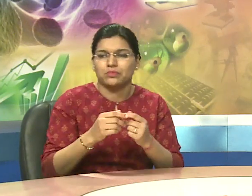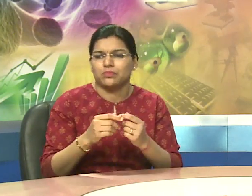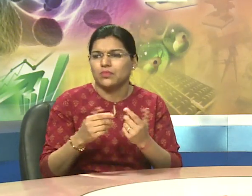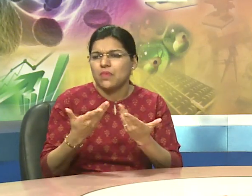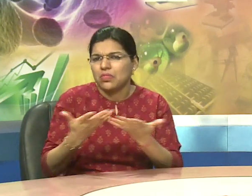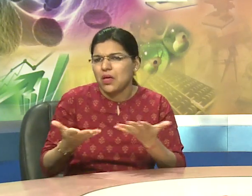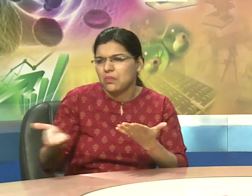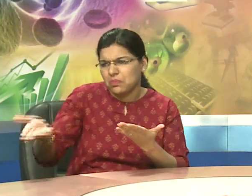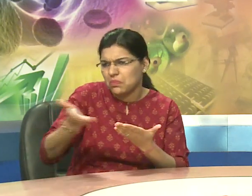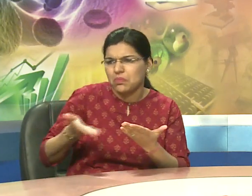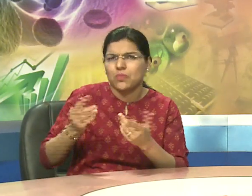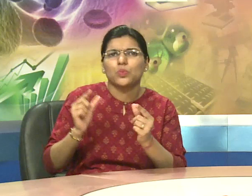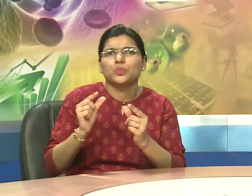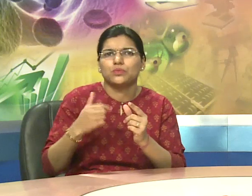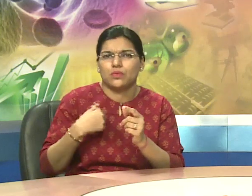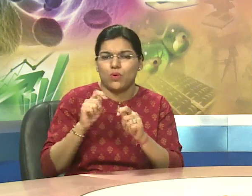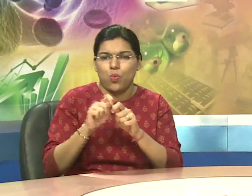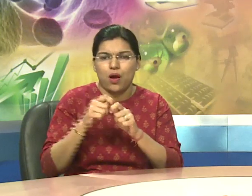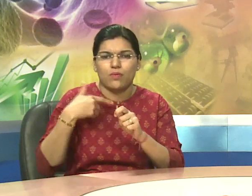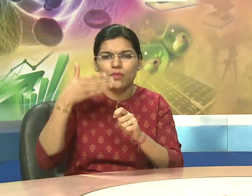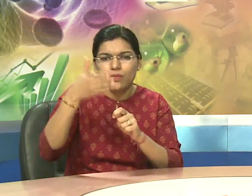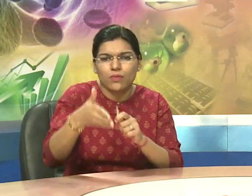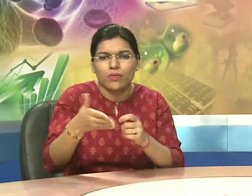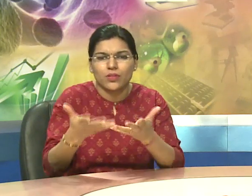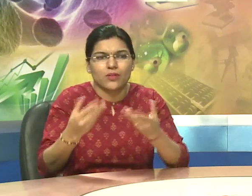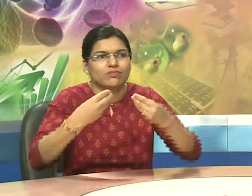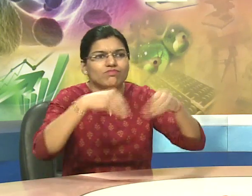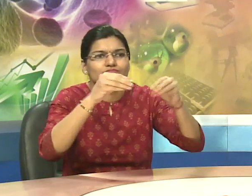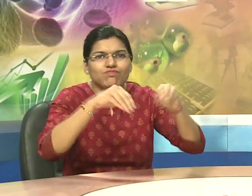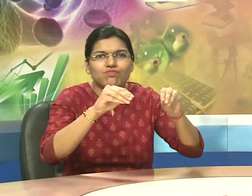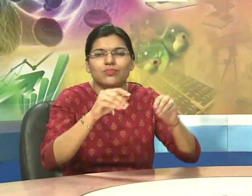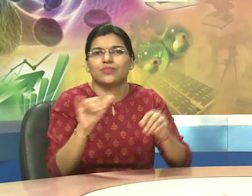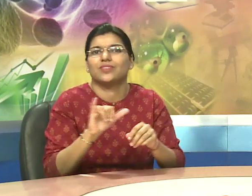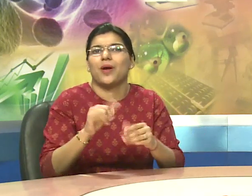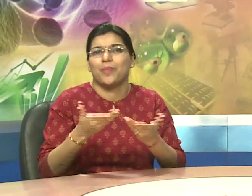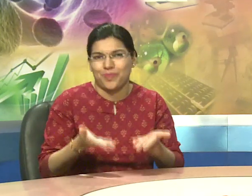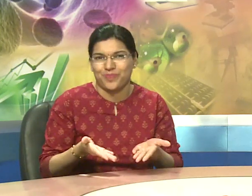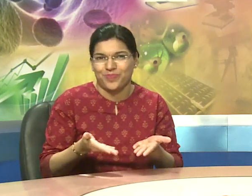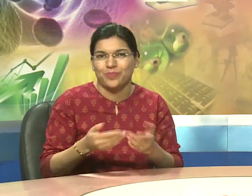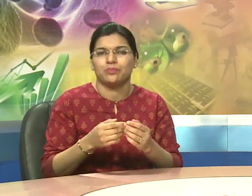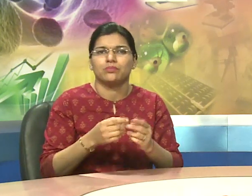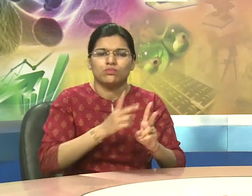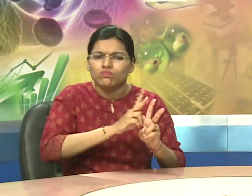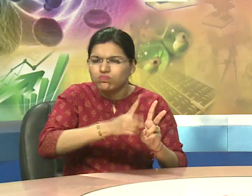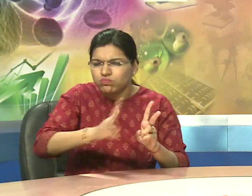my work. There are so many things which I can use and sell.